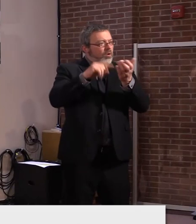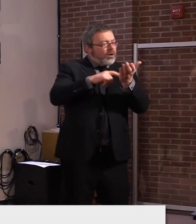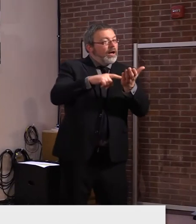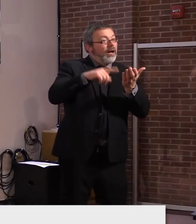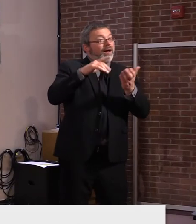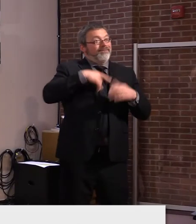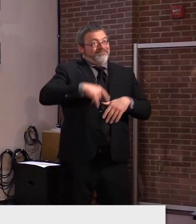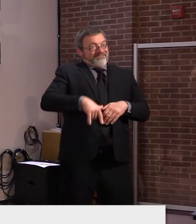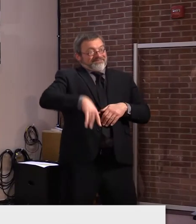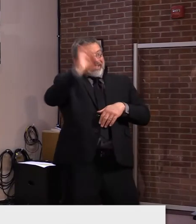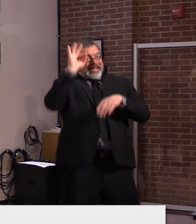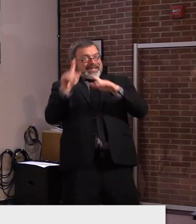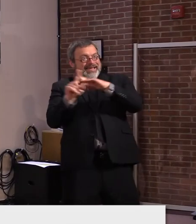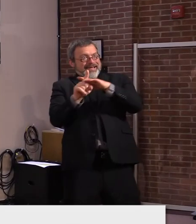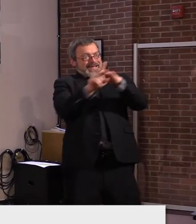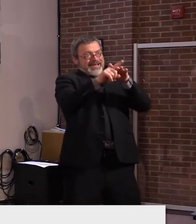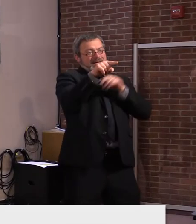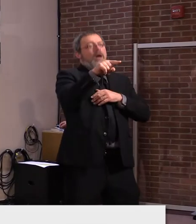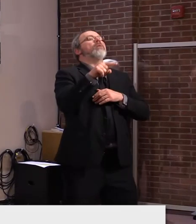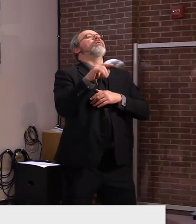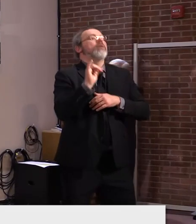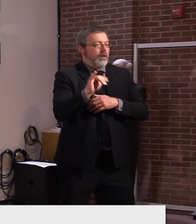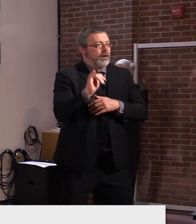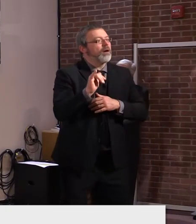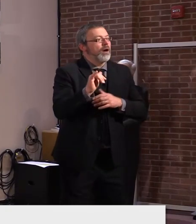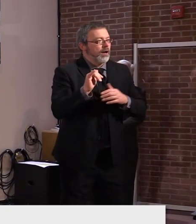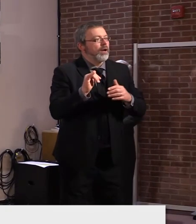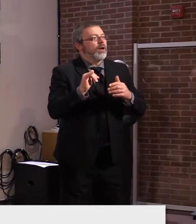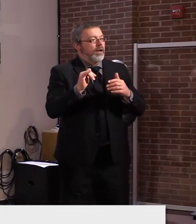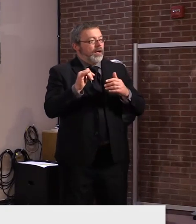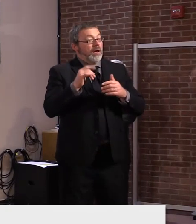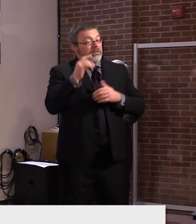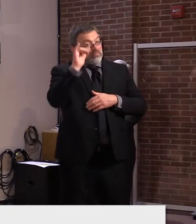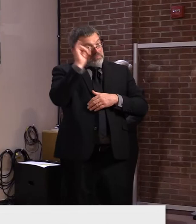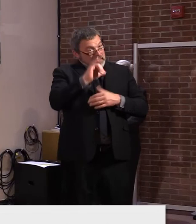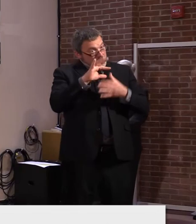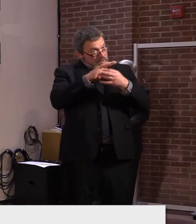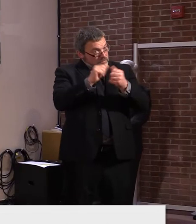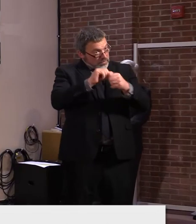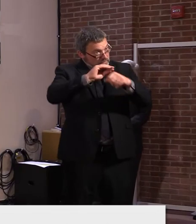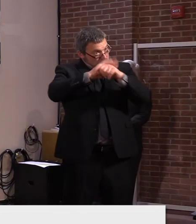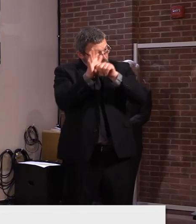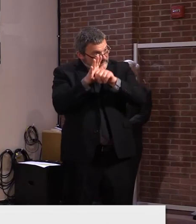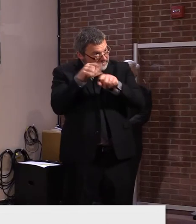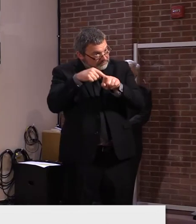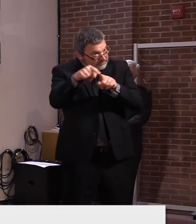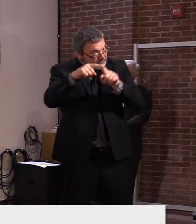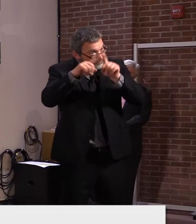we get past this specific moment relative to Delta and implementing our testing program and so forth.